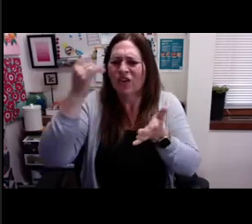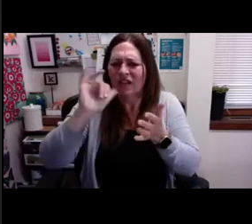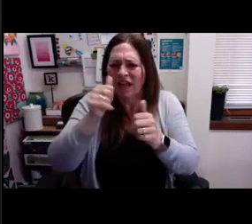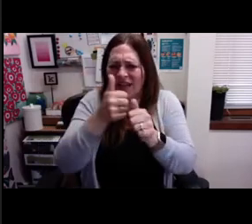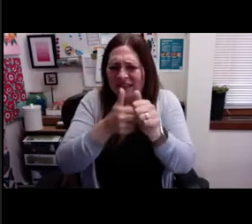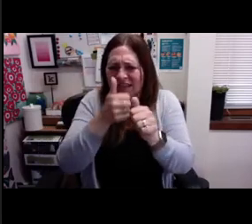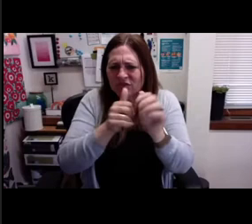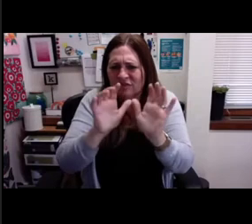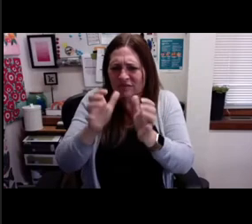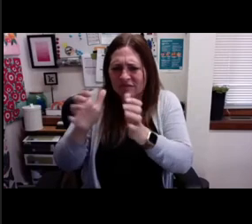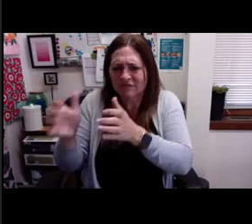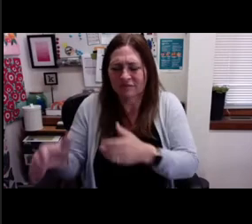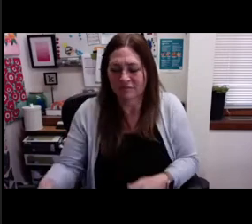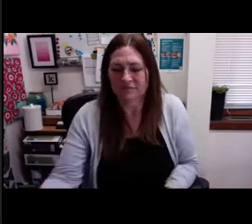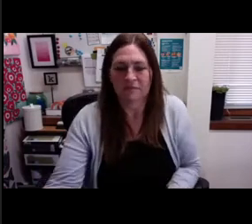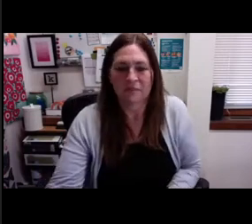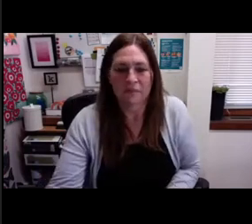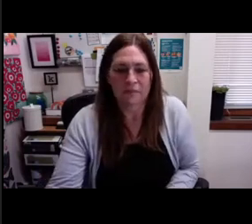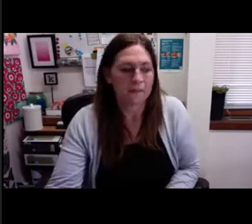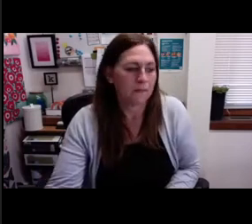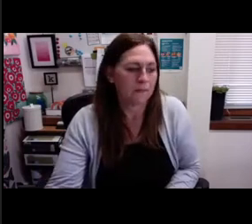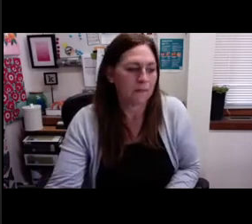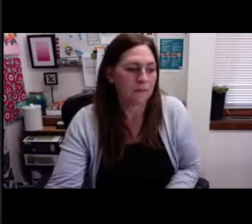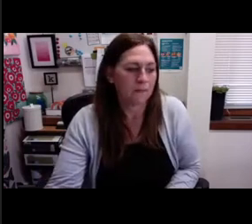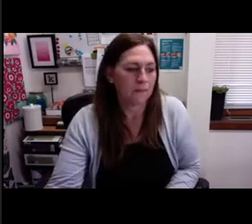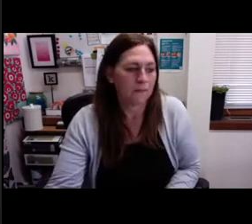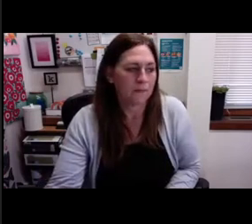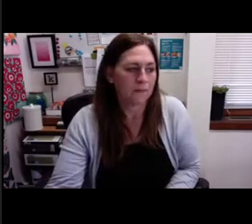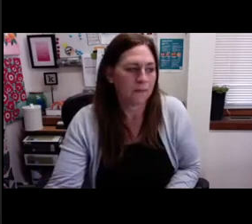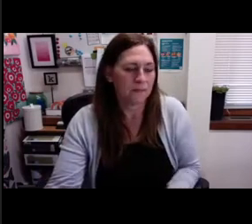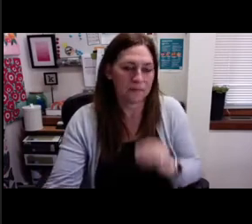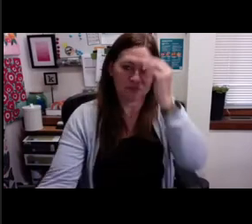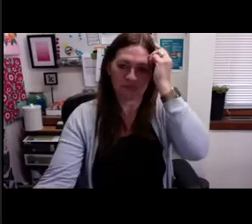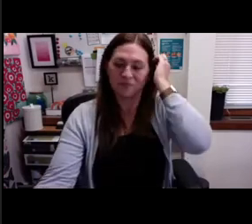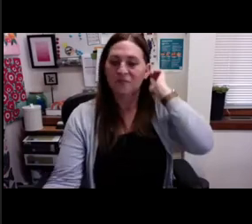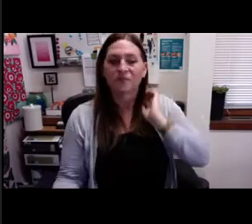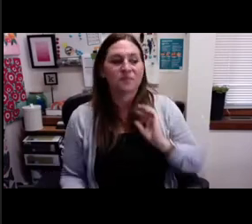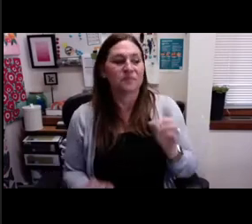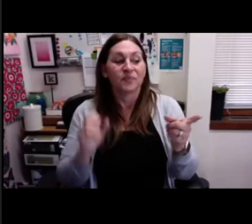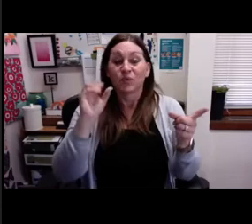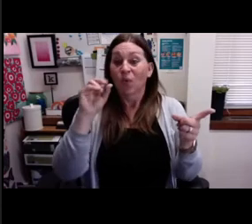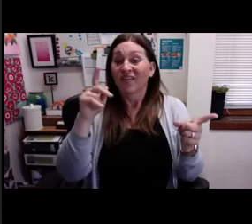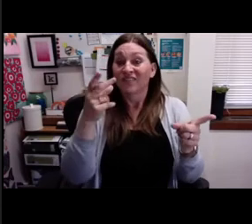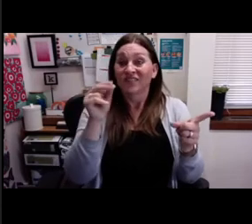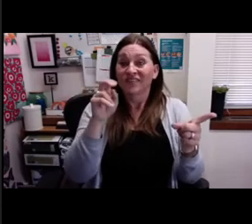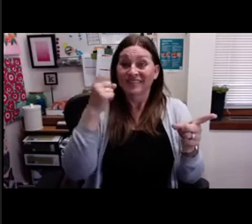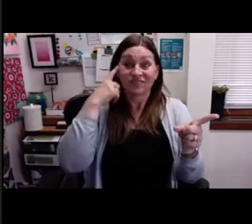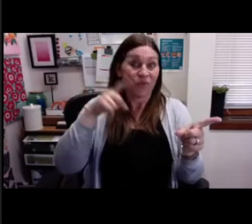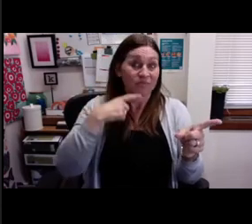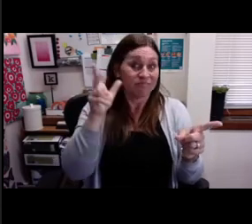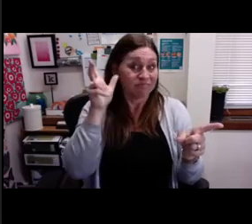y hacerla solo normal para nosotros. Entonces, ¿cómo luce eso en cada una de las categorías?